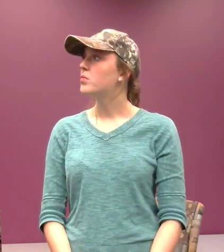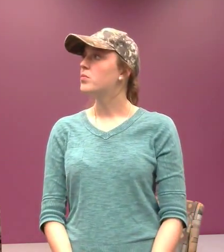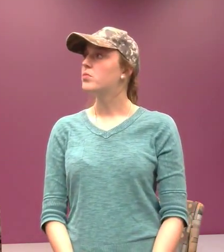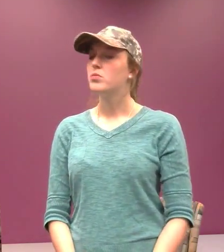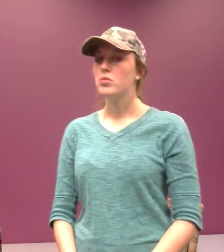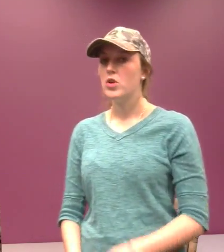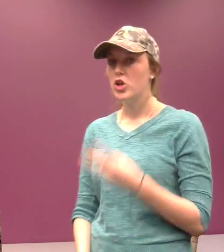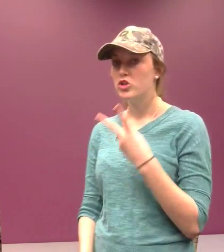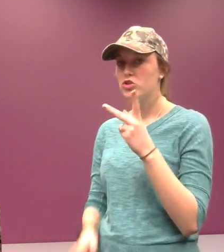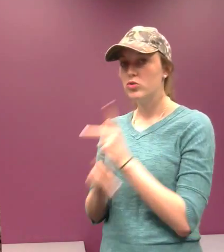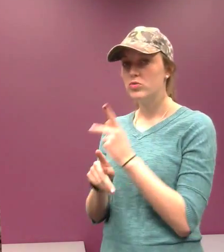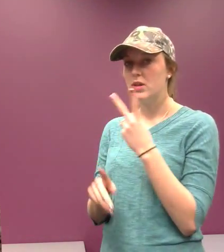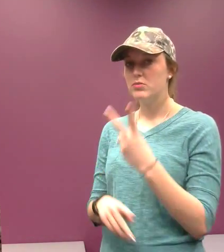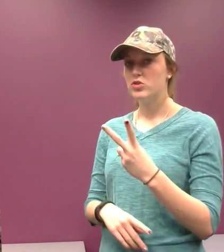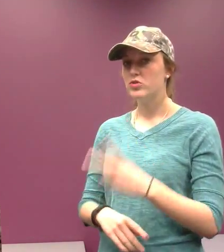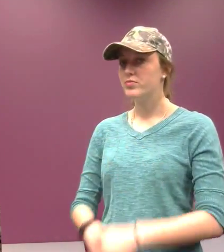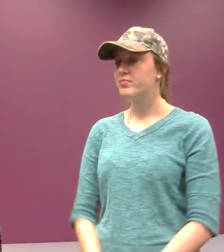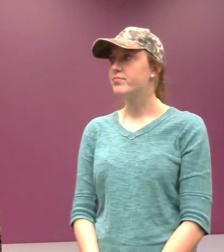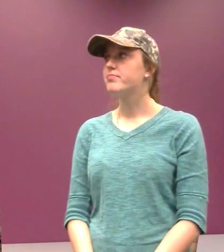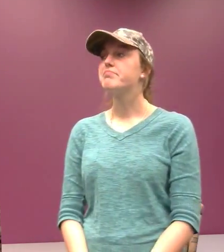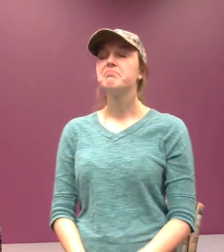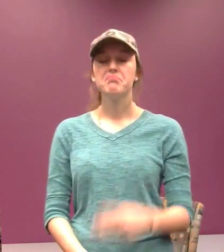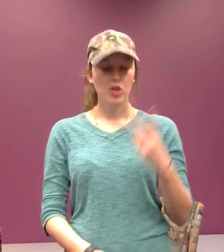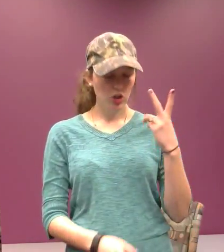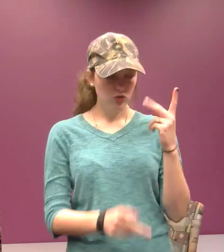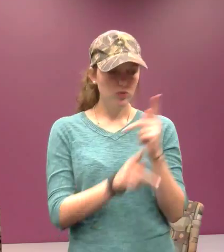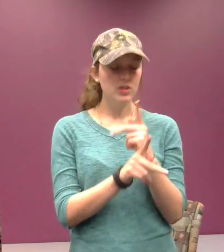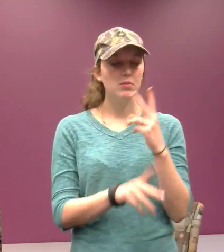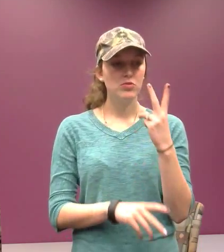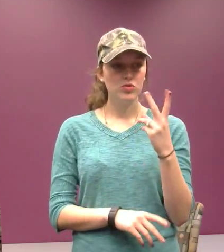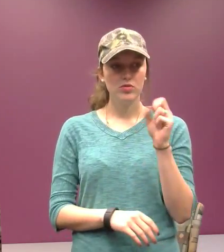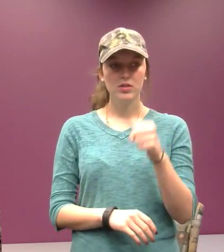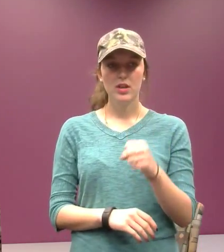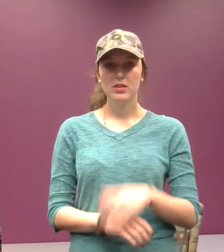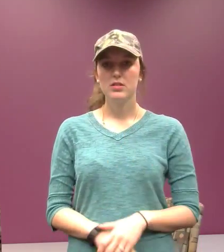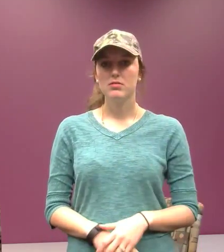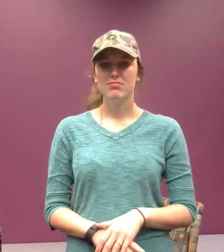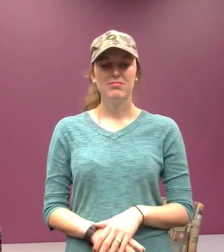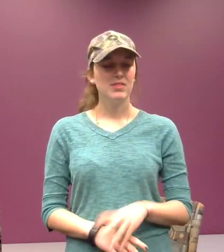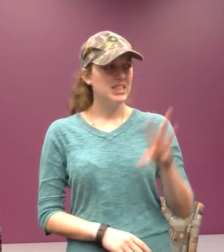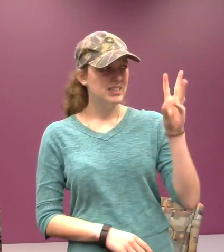2 times 2 probably, you get rid of this. That's correct. How about the 6? Should we do anything with that?